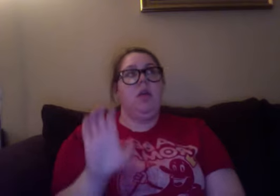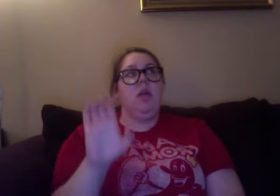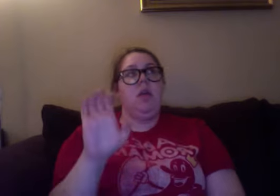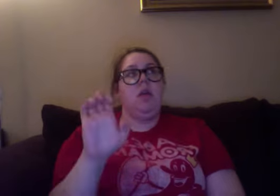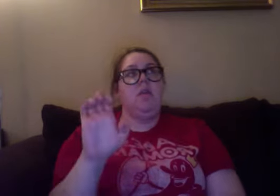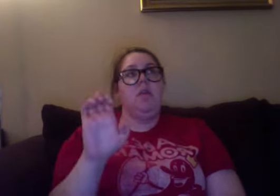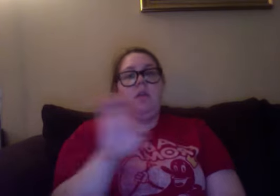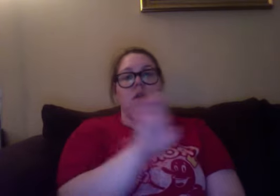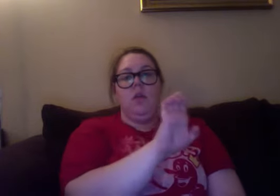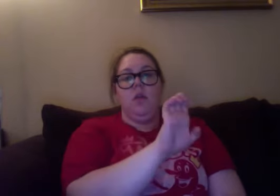east,